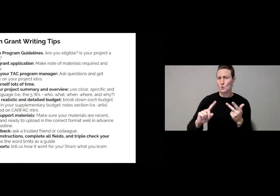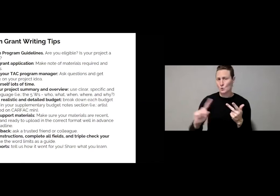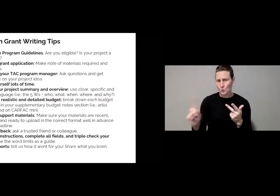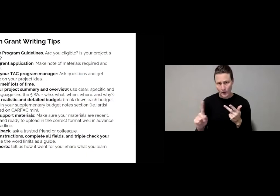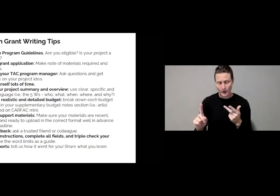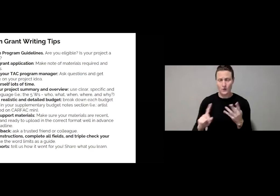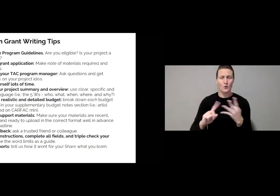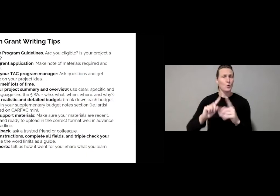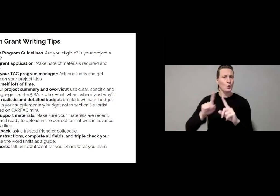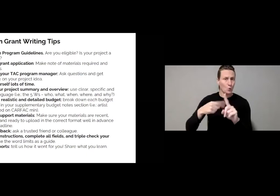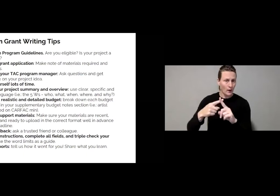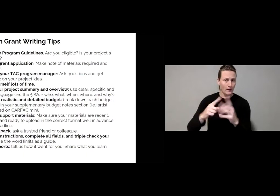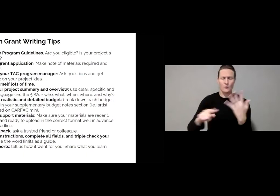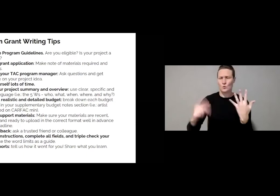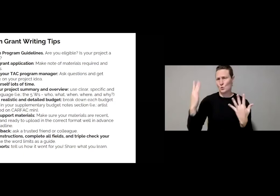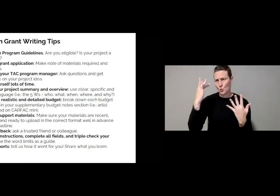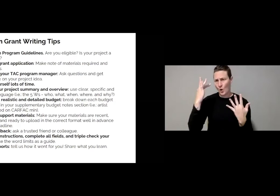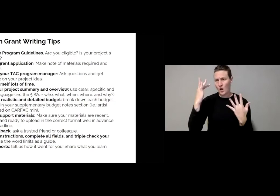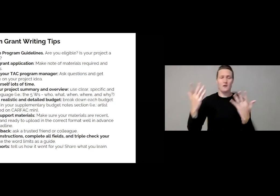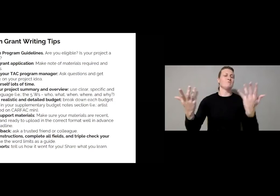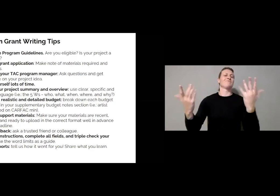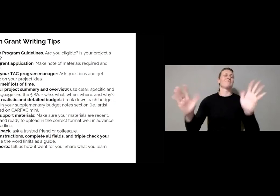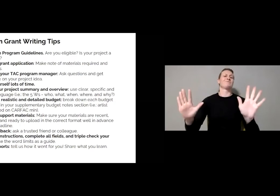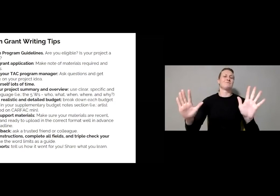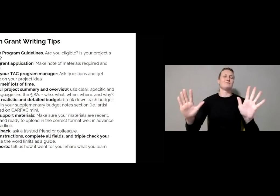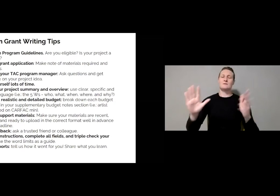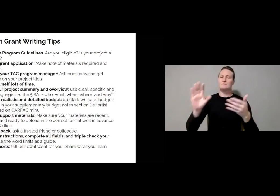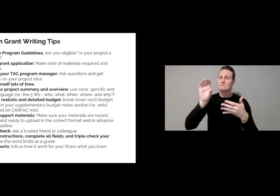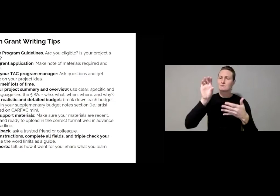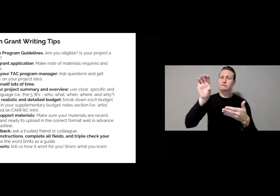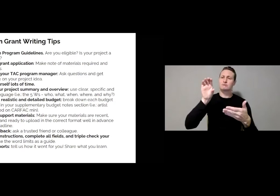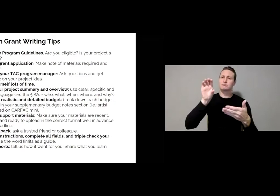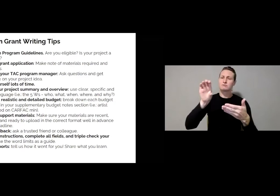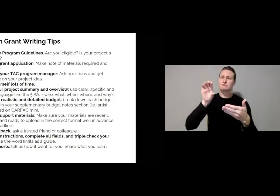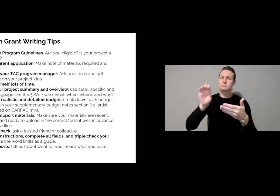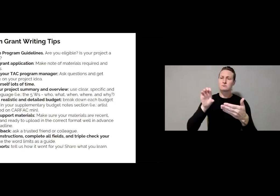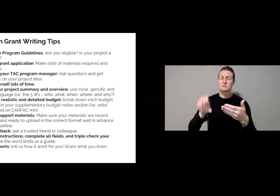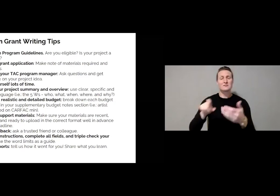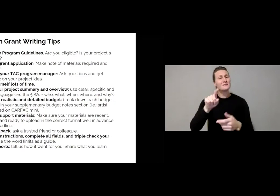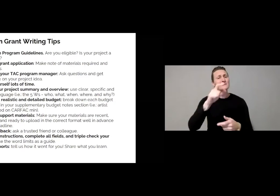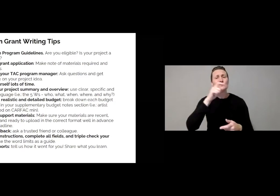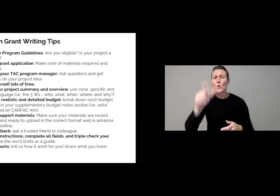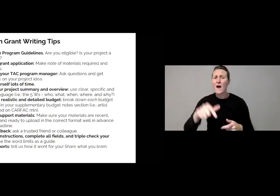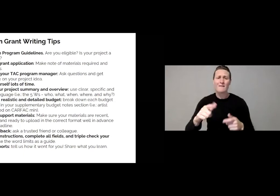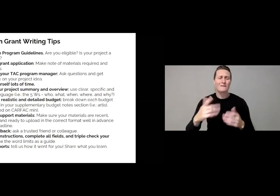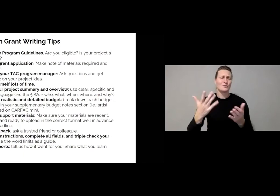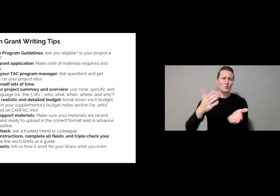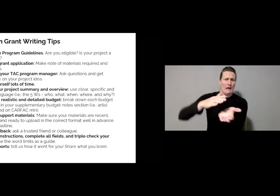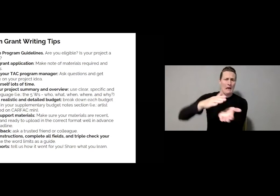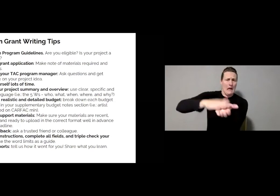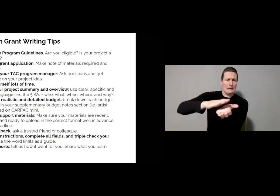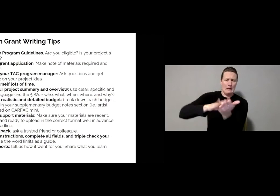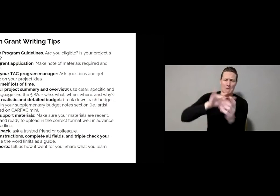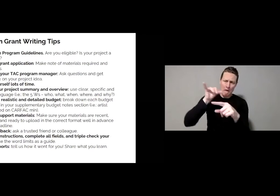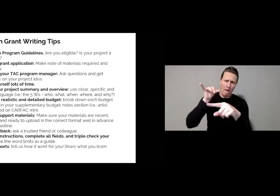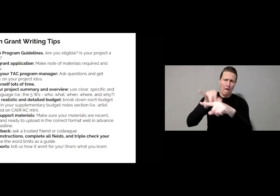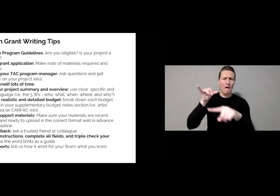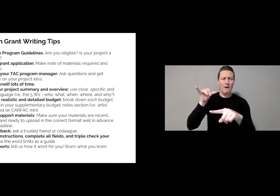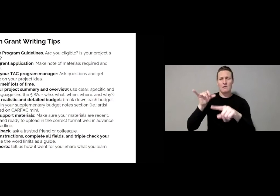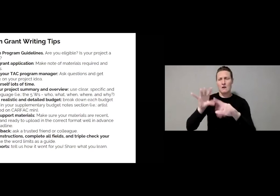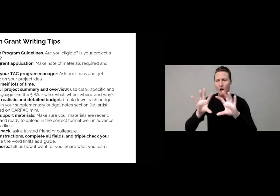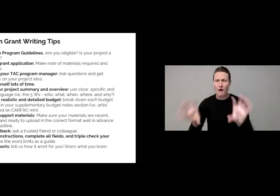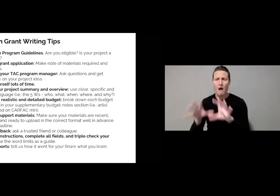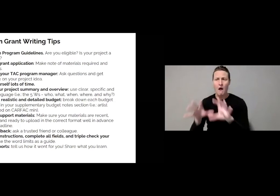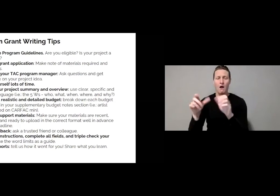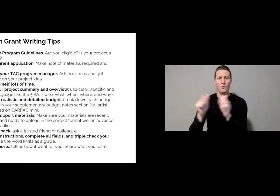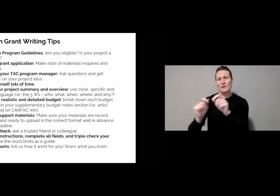much nicer and it makes a lot of sense. So yeah, you don't have to use like, you know, academic language or, you know, citations